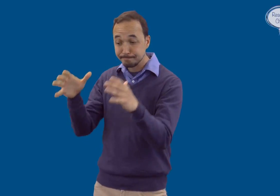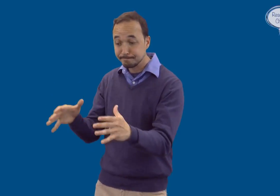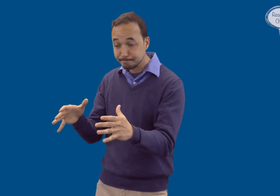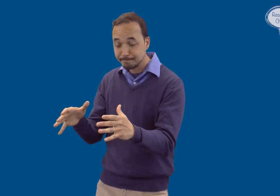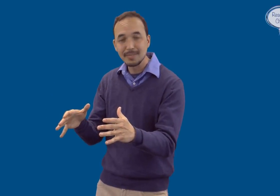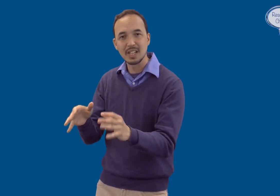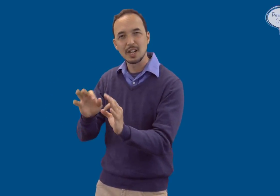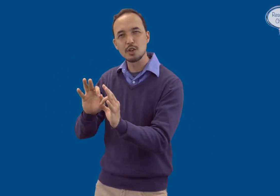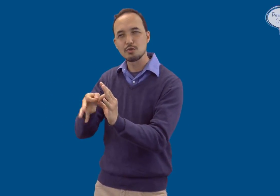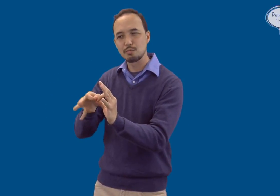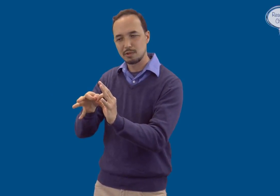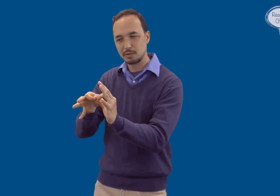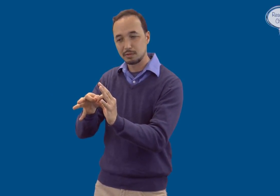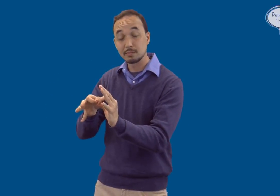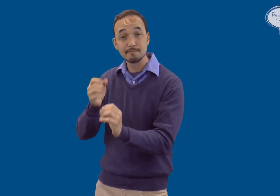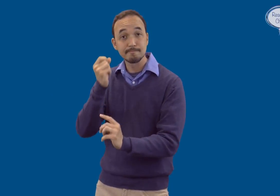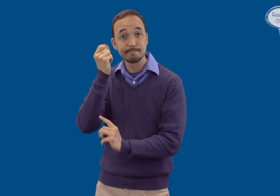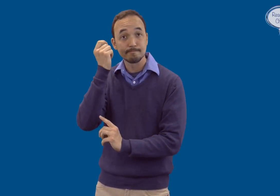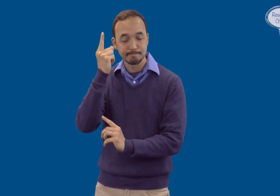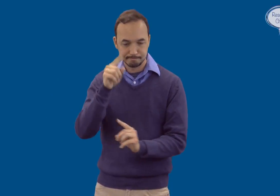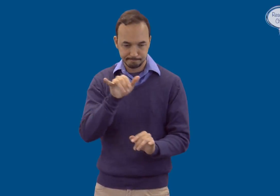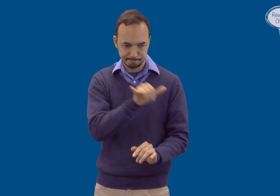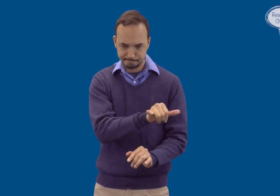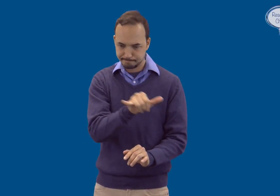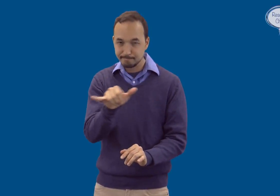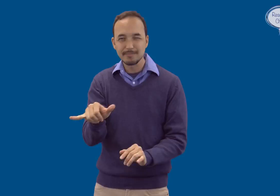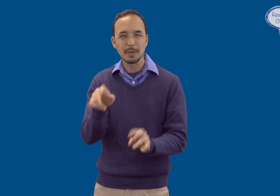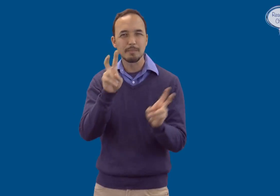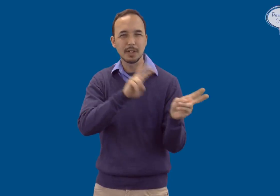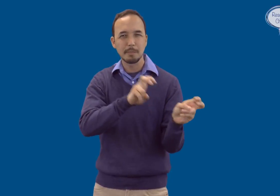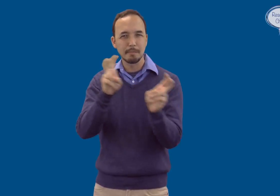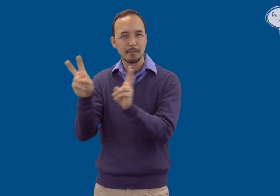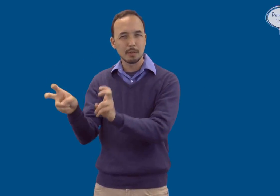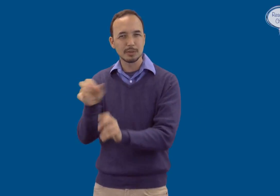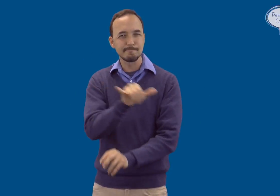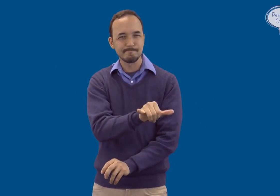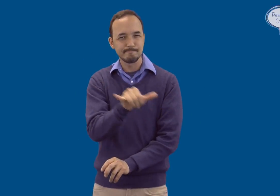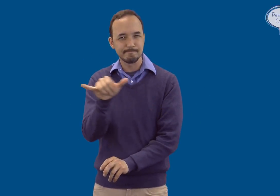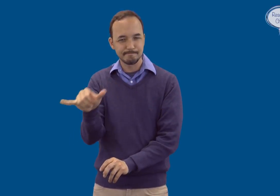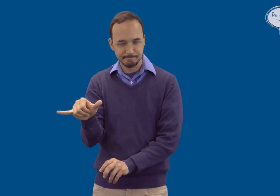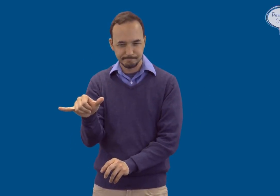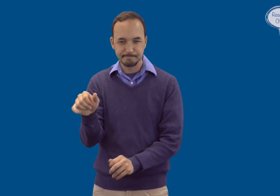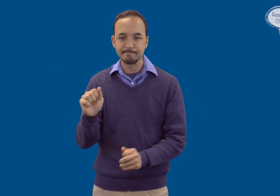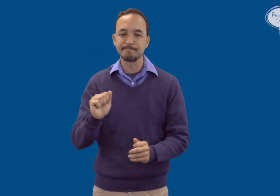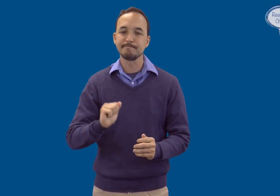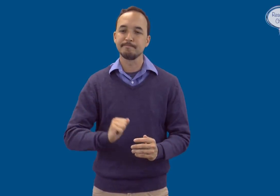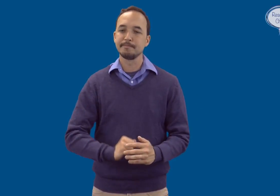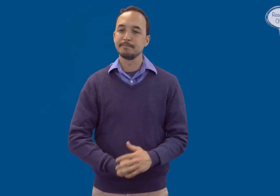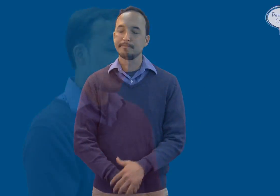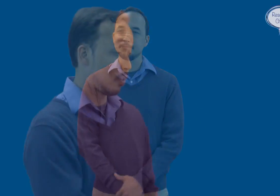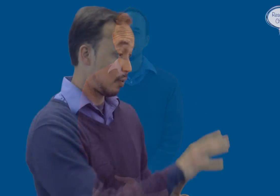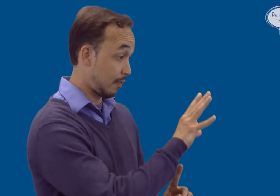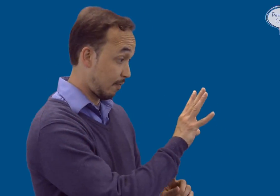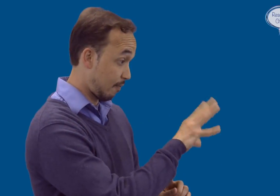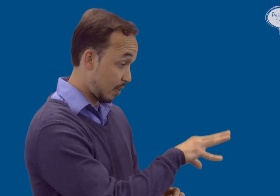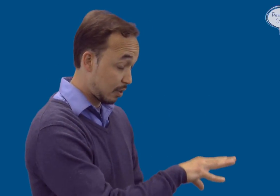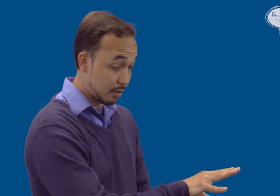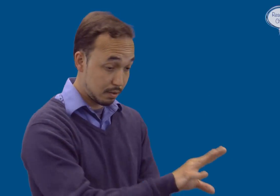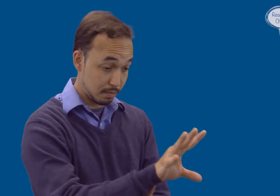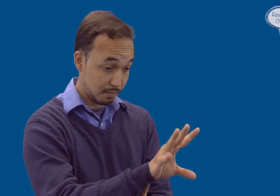condition involved the interpreter interpreting a conversation about the same topics that they had done under the previous condition. Once the data